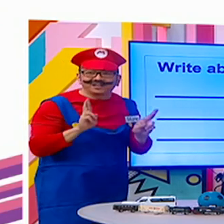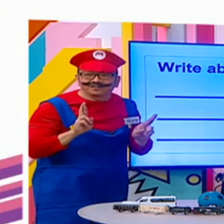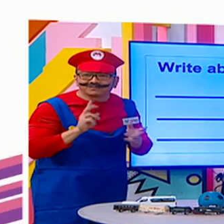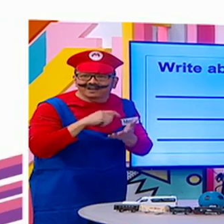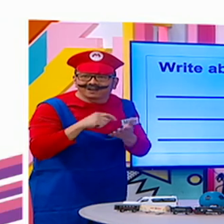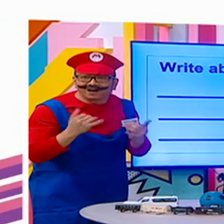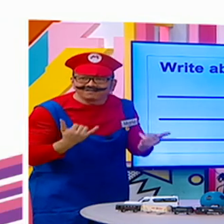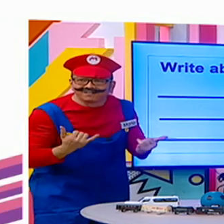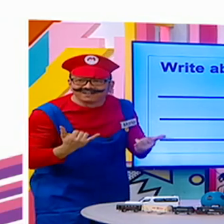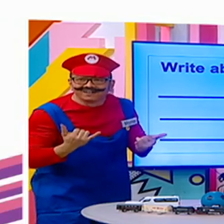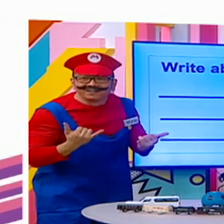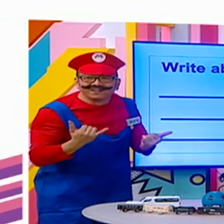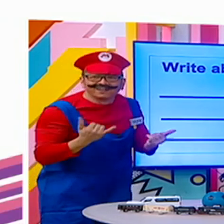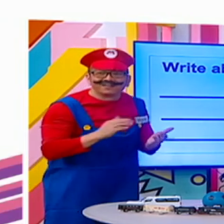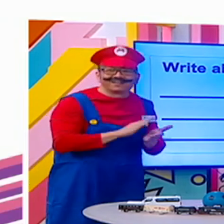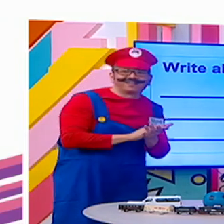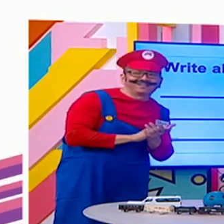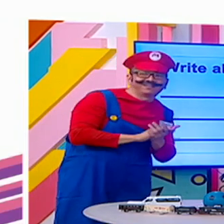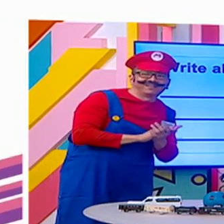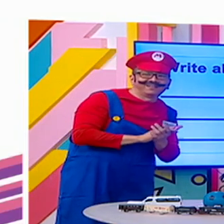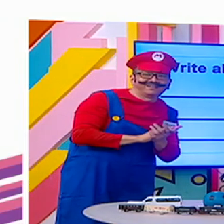you ready to write now? Ready!